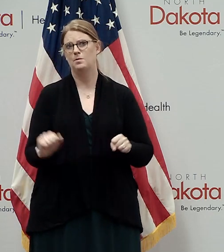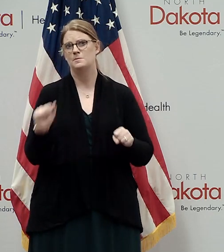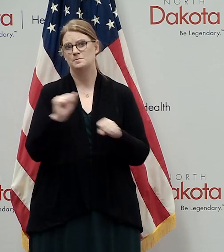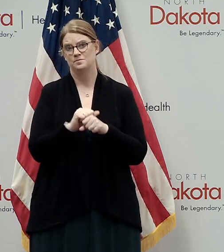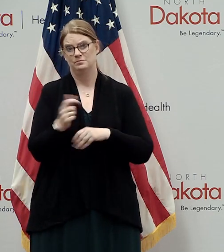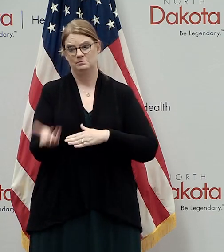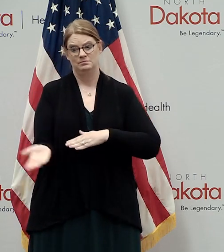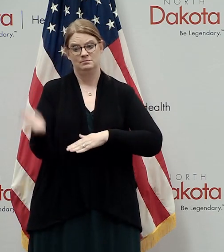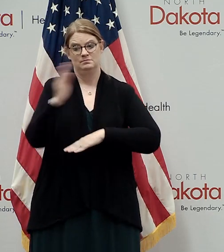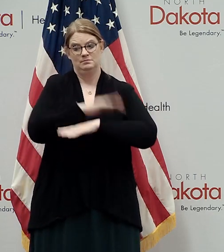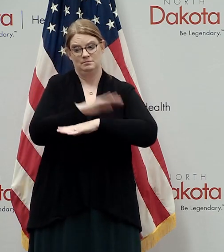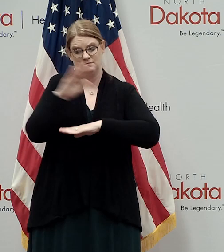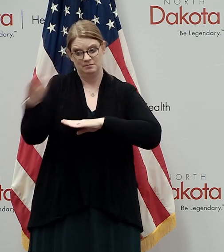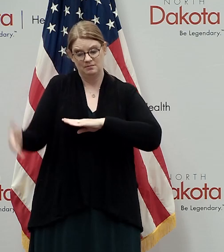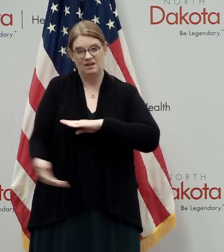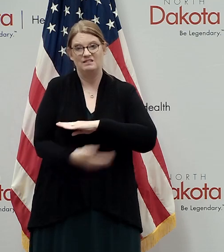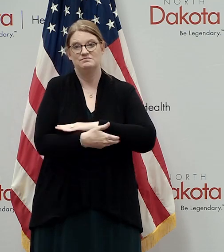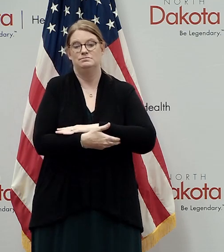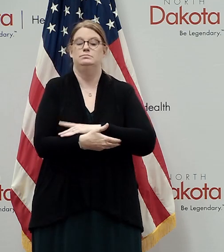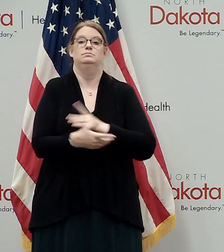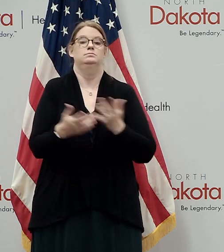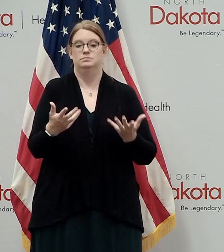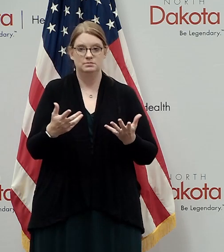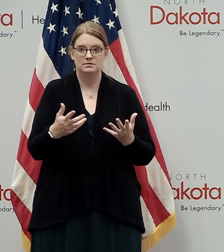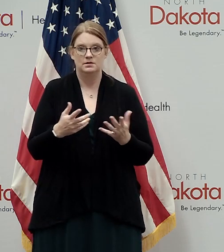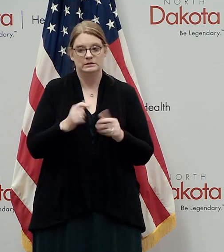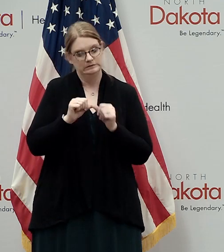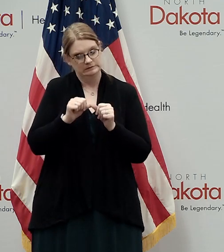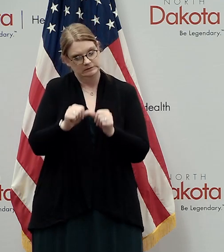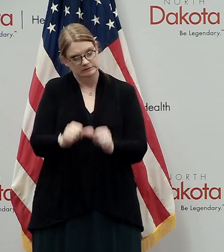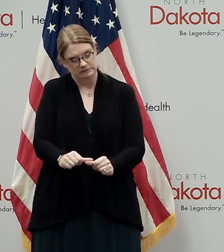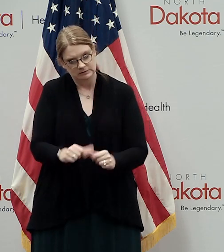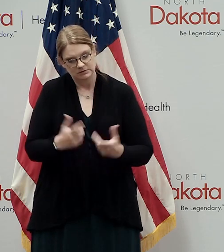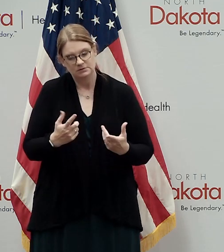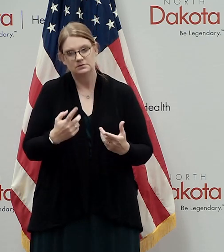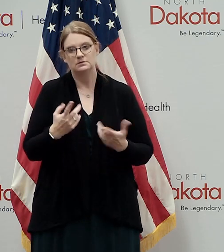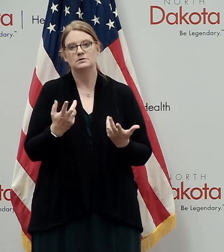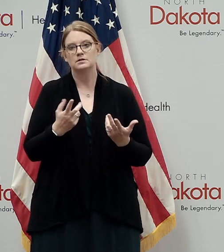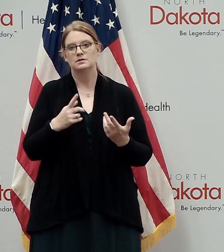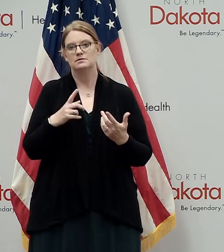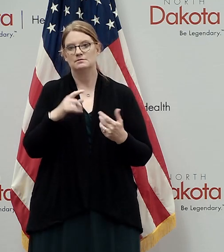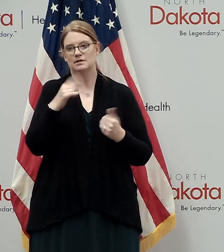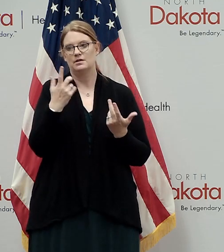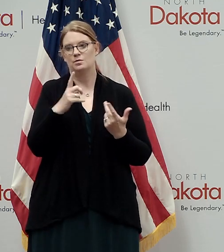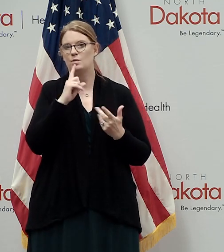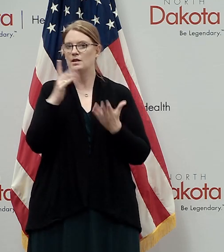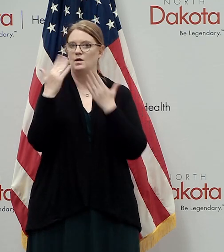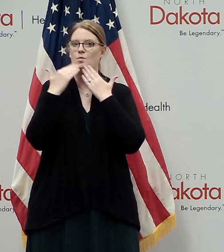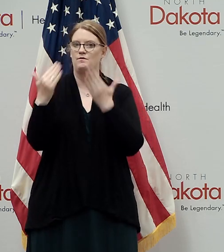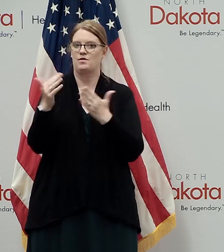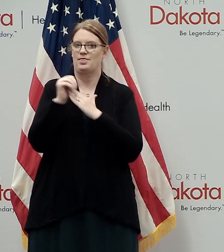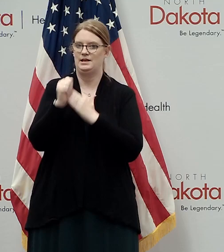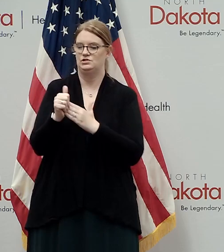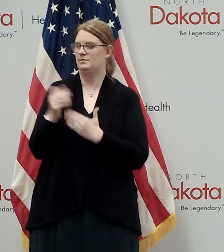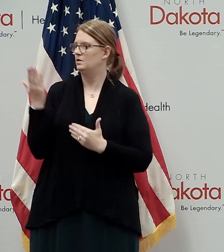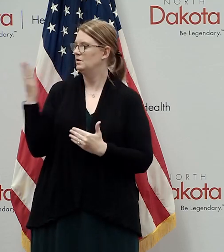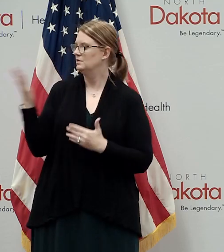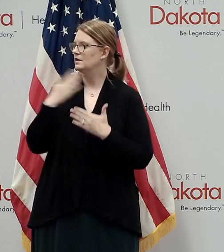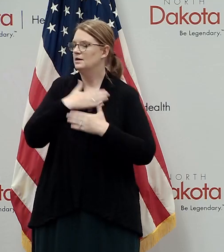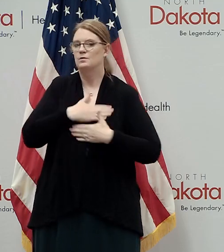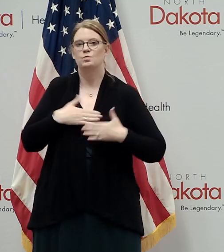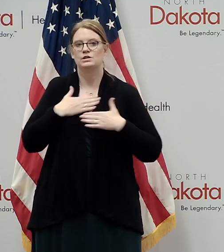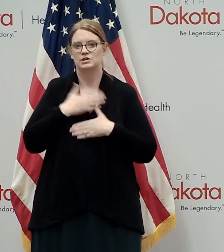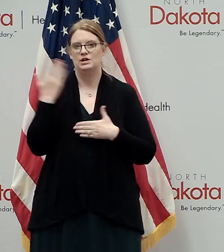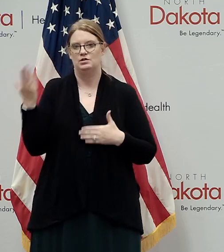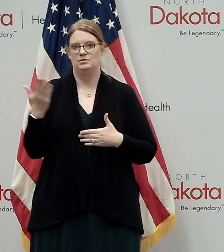around the clock since the beginning of the pandemic. They have not let up for a day this summer, and we're grateful for her leadership and appreciate her being here